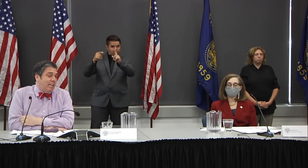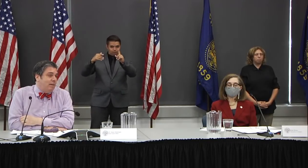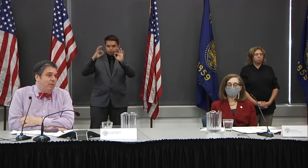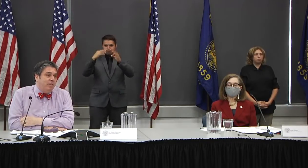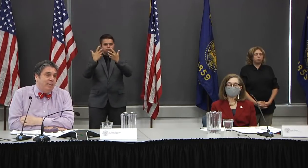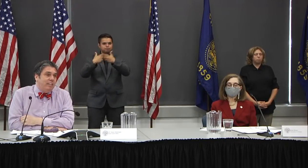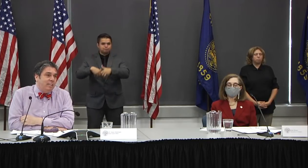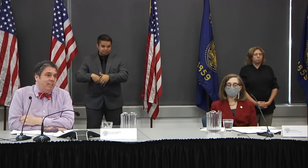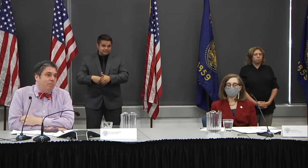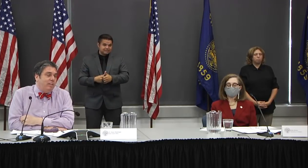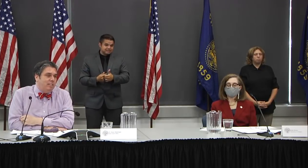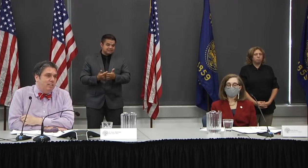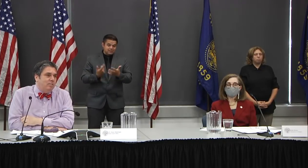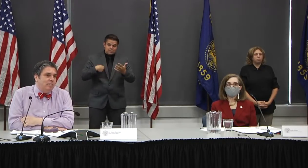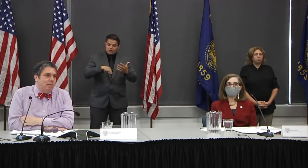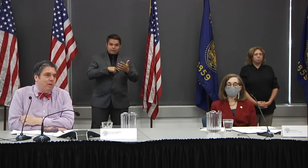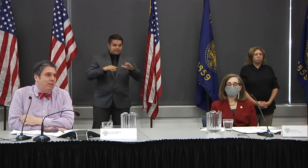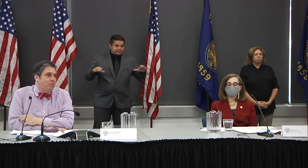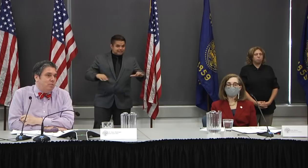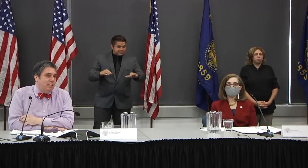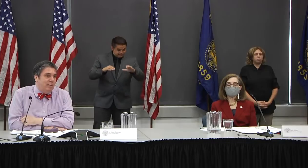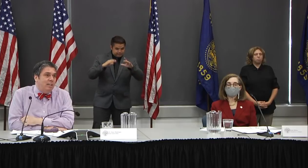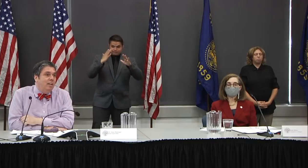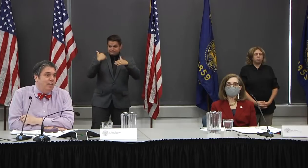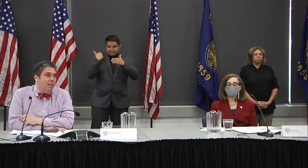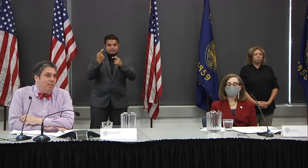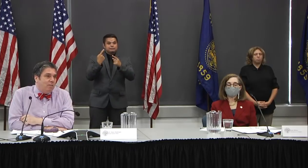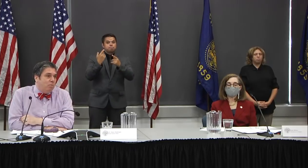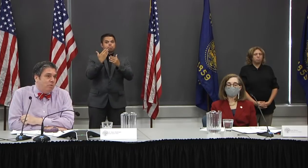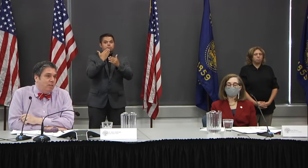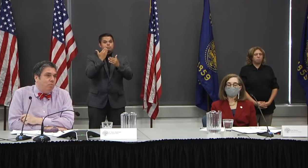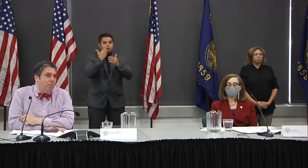but it's attainable, and I think if we continue to see the progress we're seeing,